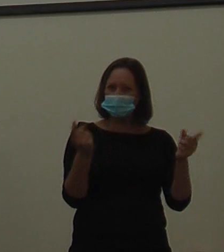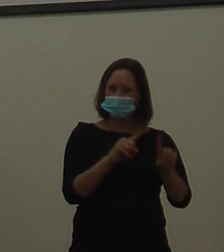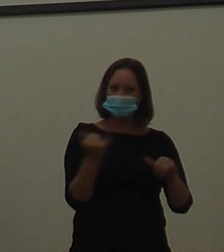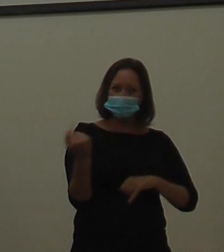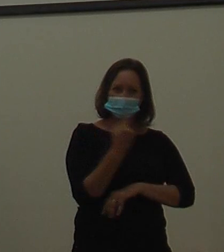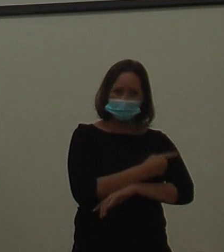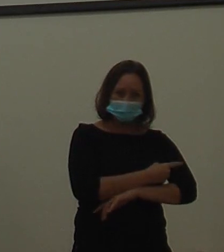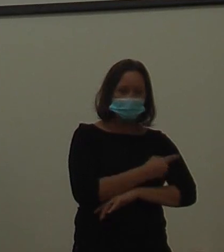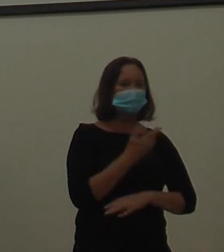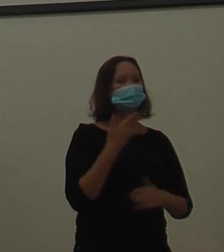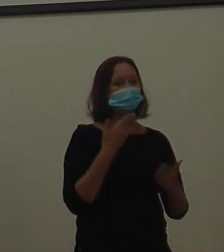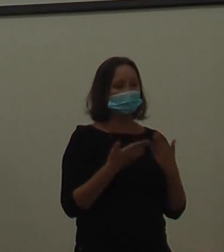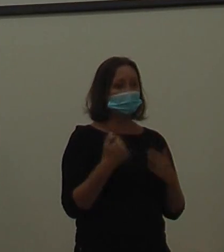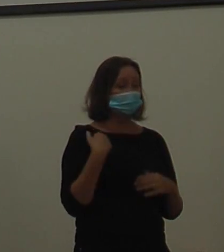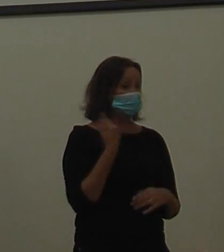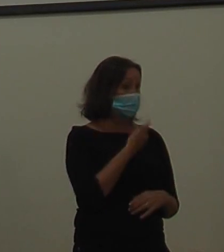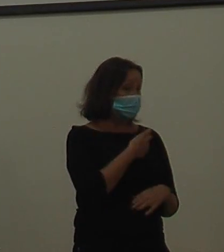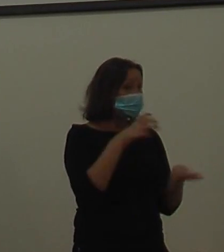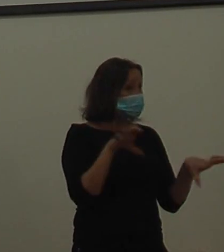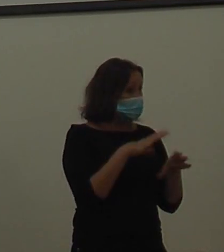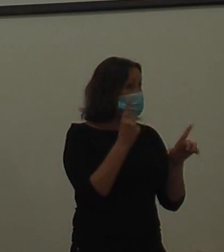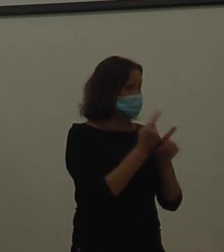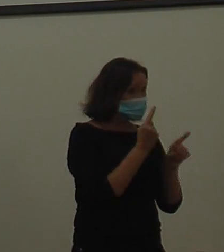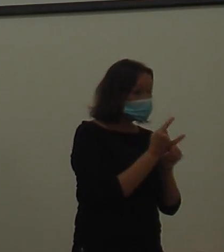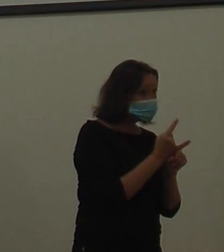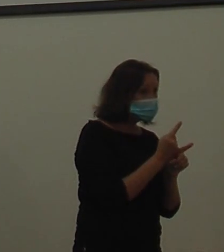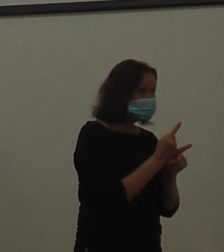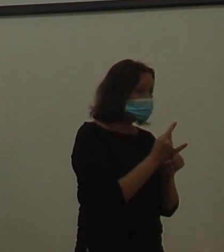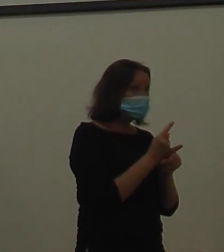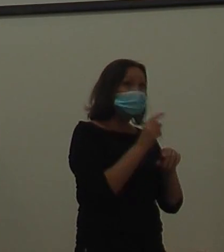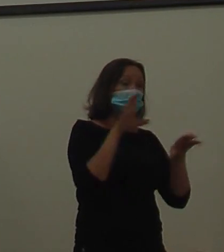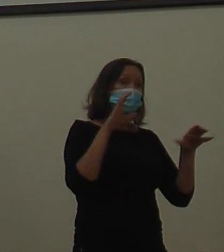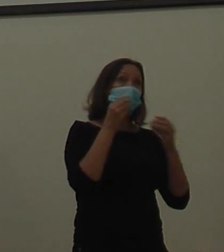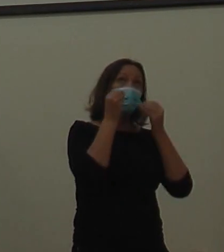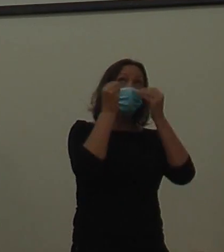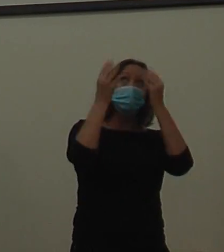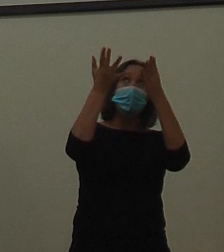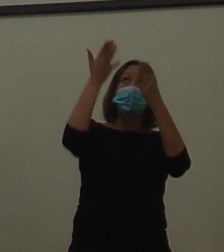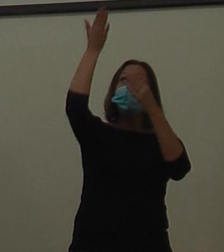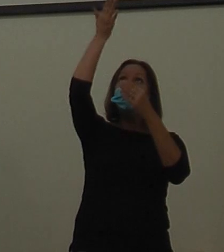If we do what is righteous, if we do what God calls us to do,